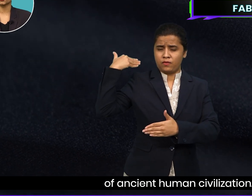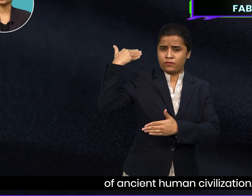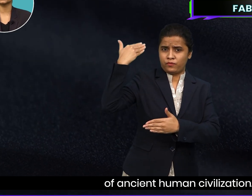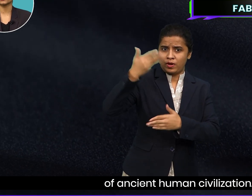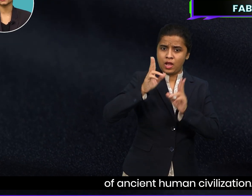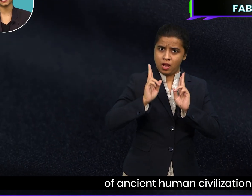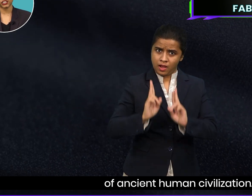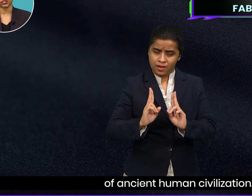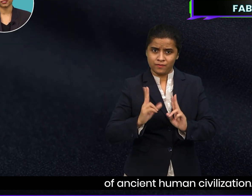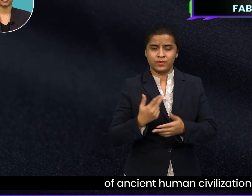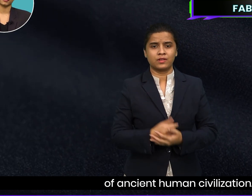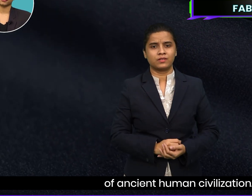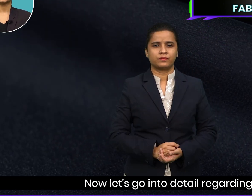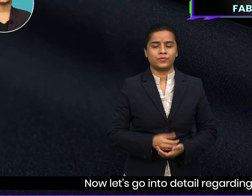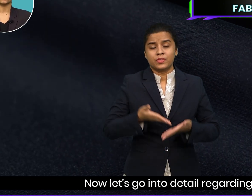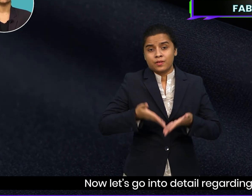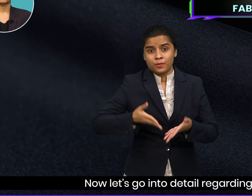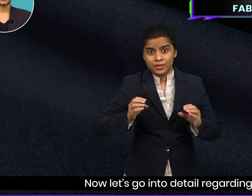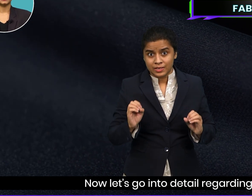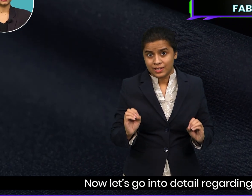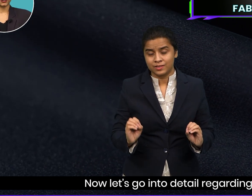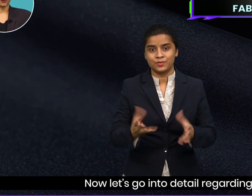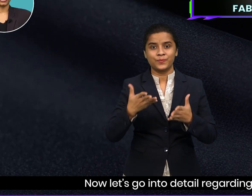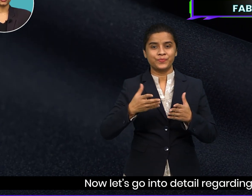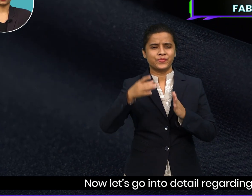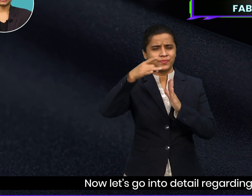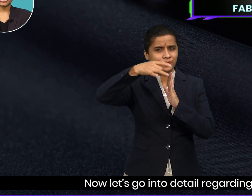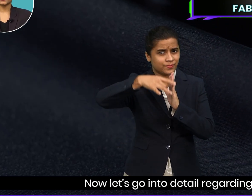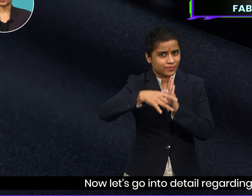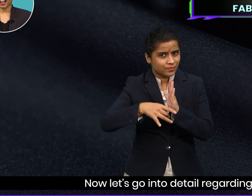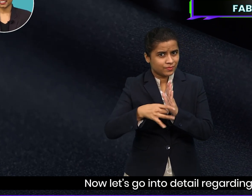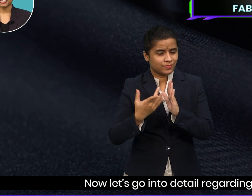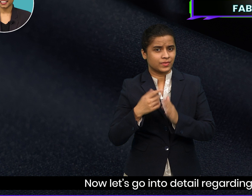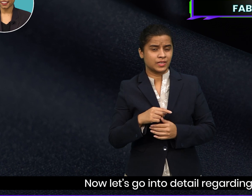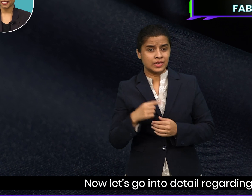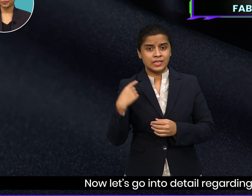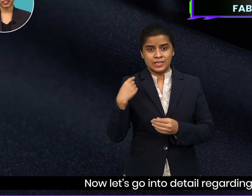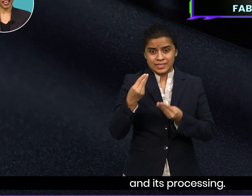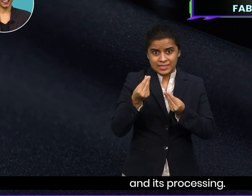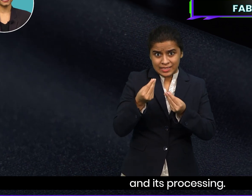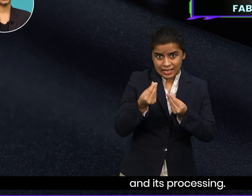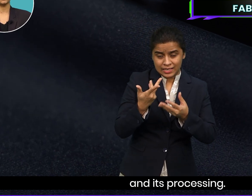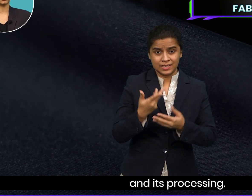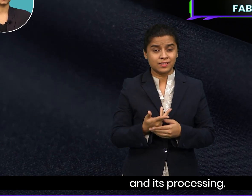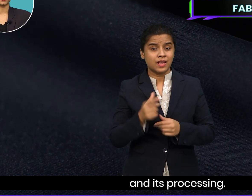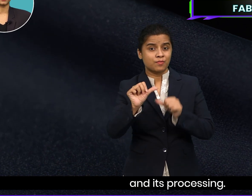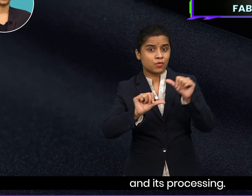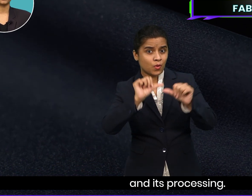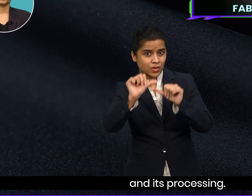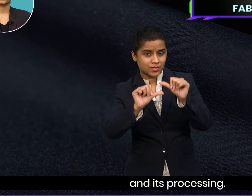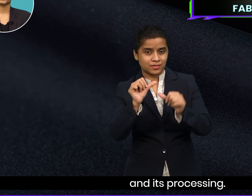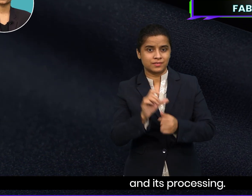ancient human civilization. Now, let's go into detail regarding silk and its